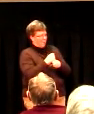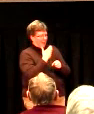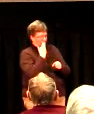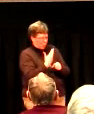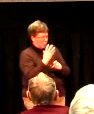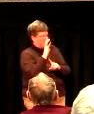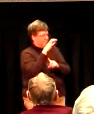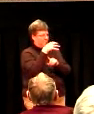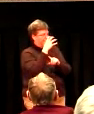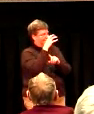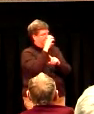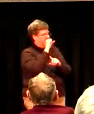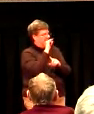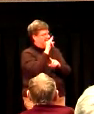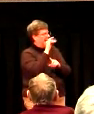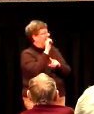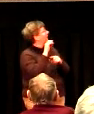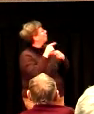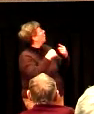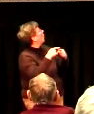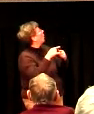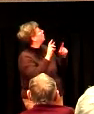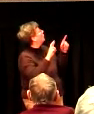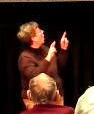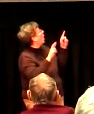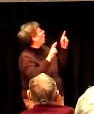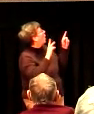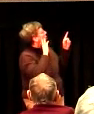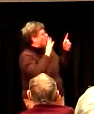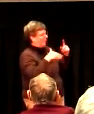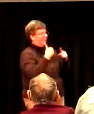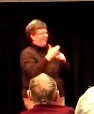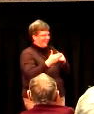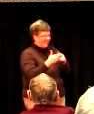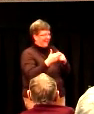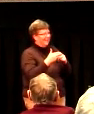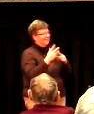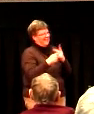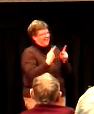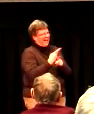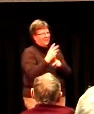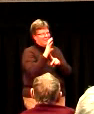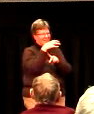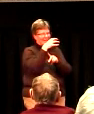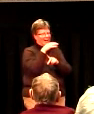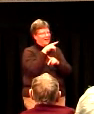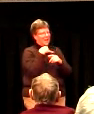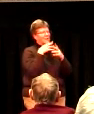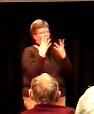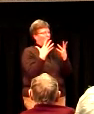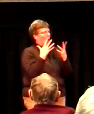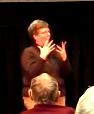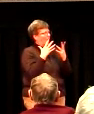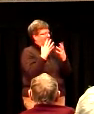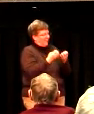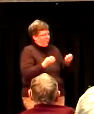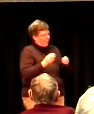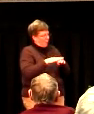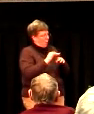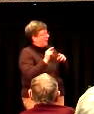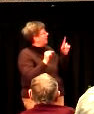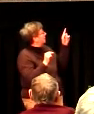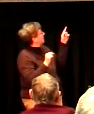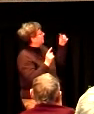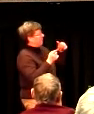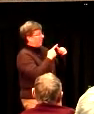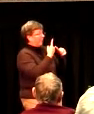And so GOES-R is going to be the next series of satellites. It's got a lot of sensors on it. First one went